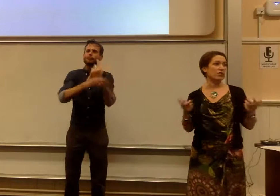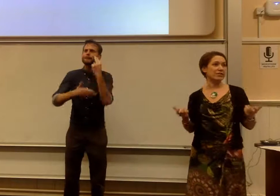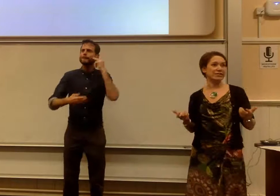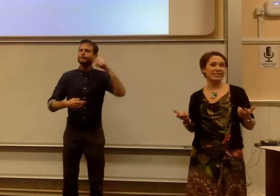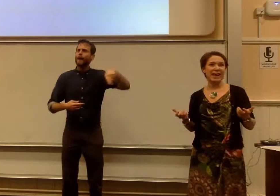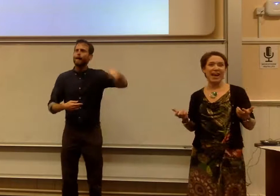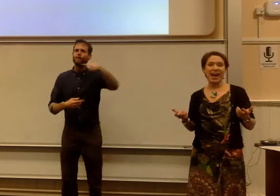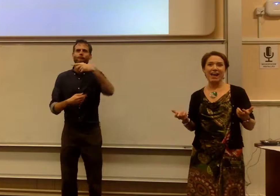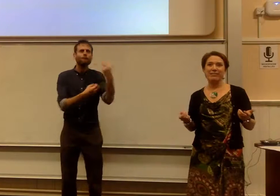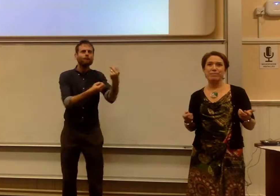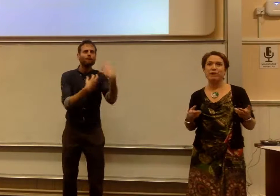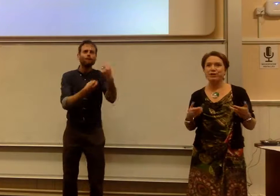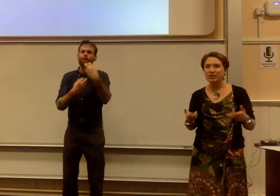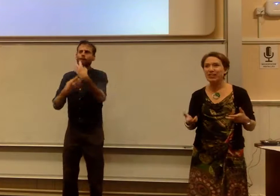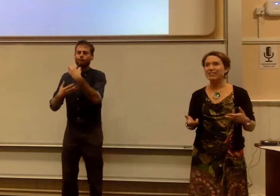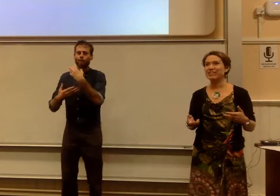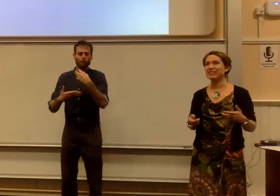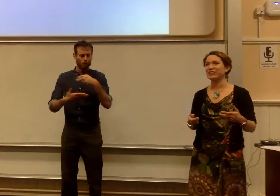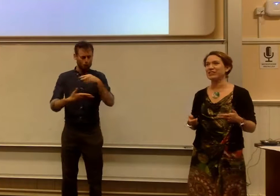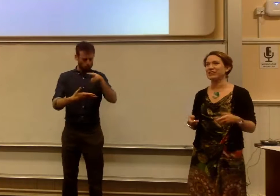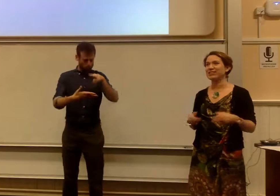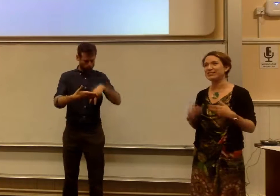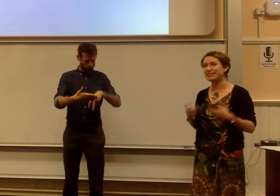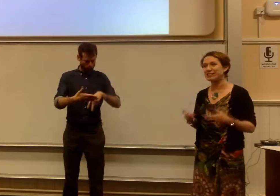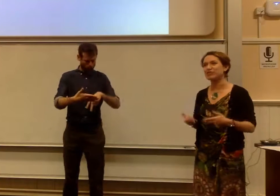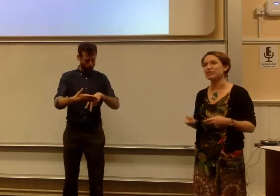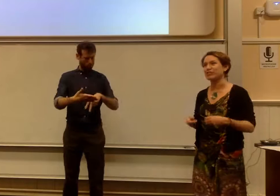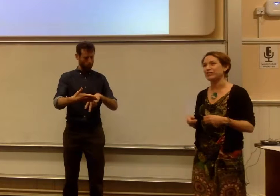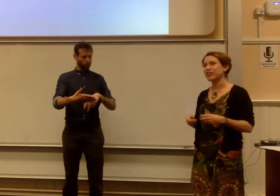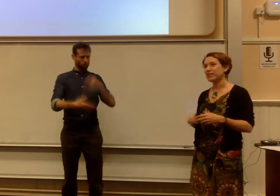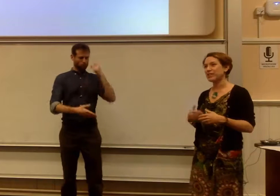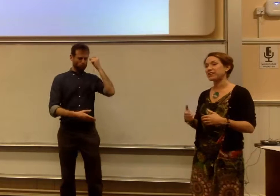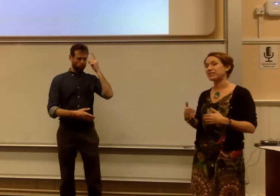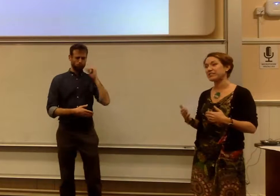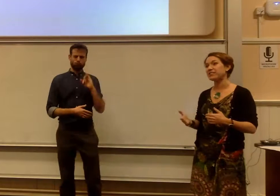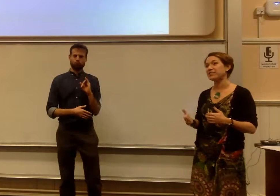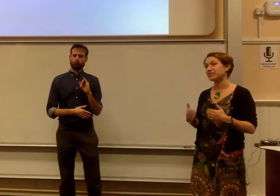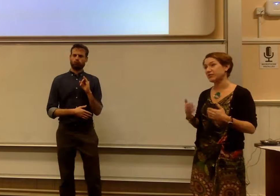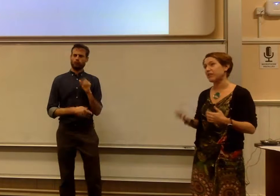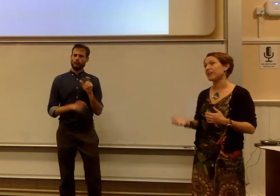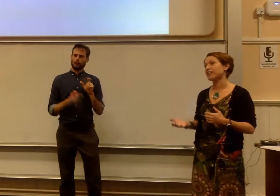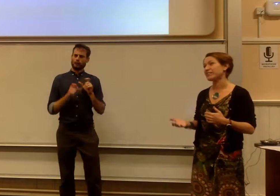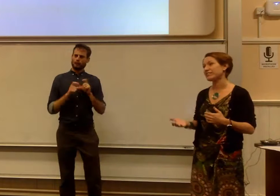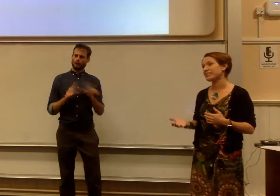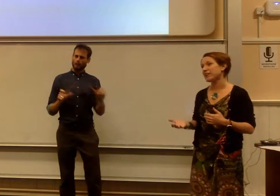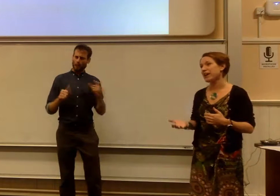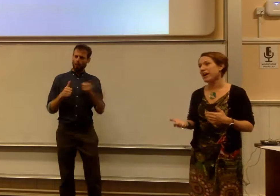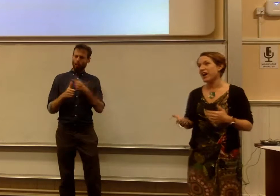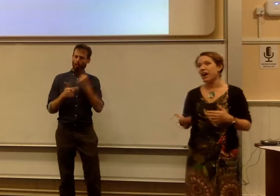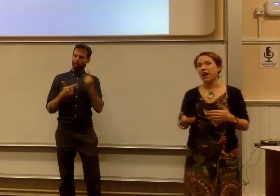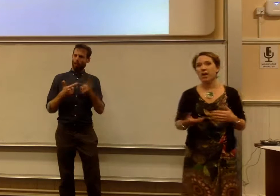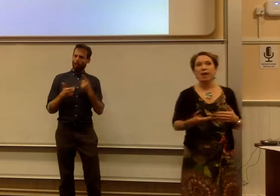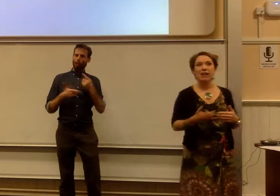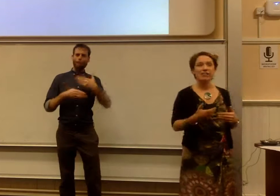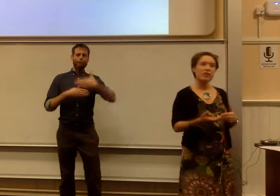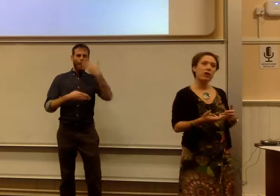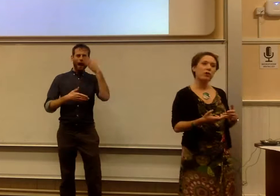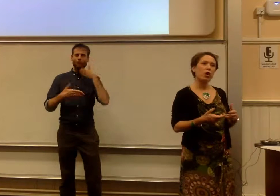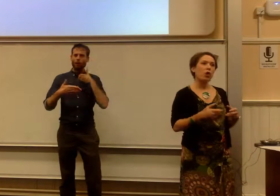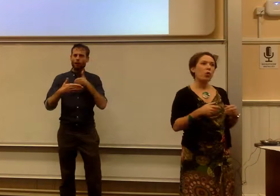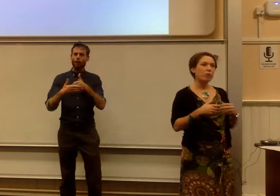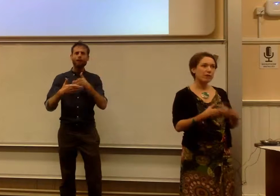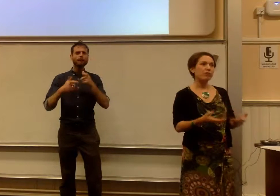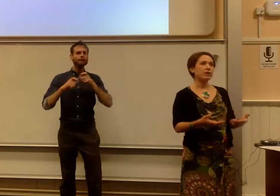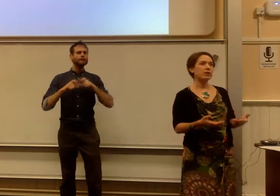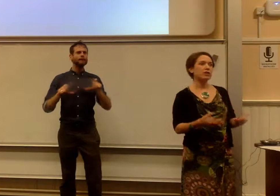in Scotland and the marginalisation and the exclusion that they continue to face. And